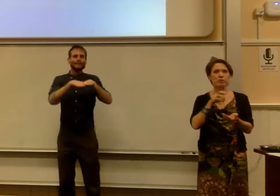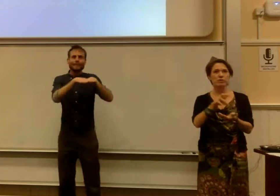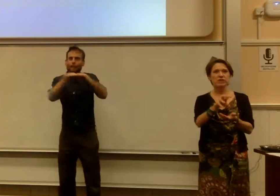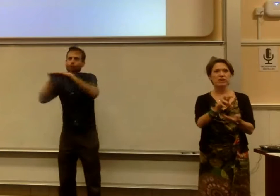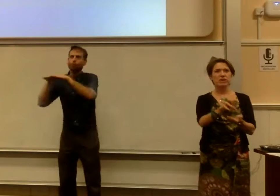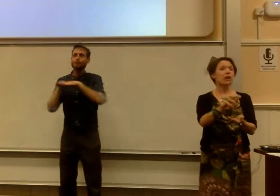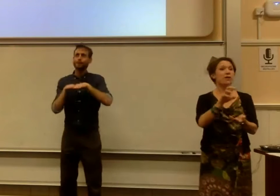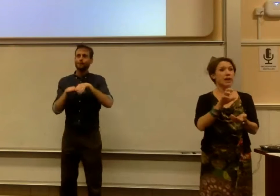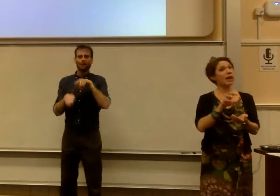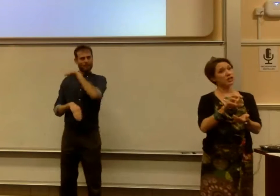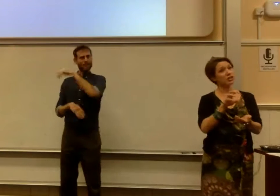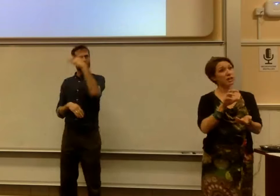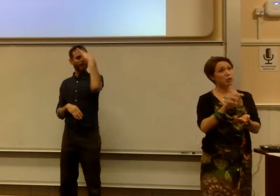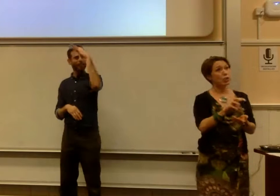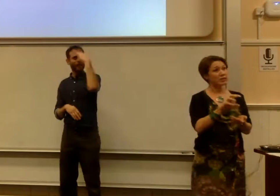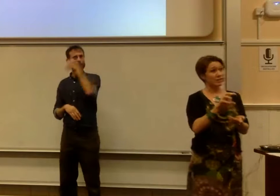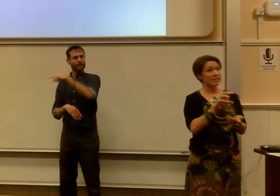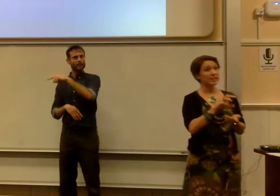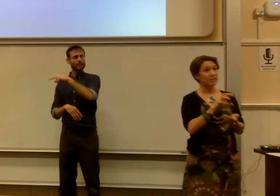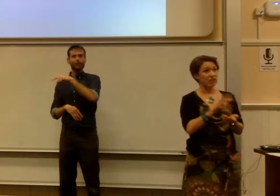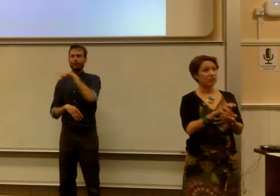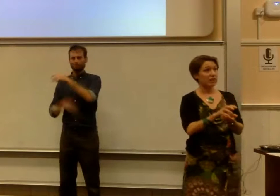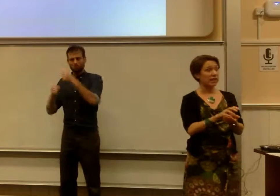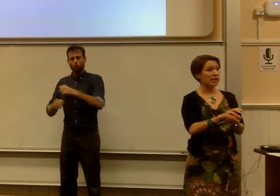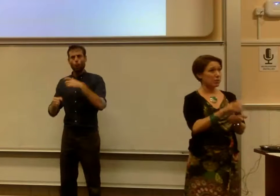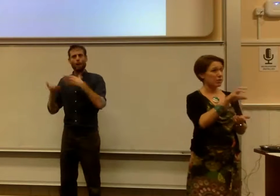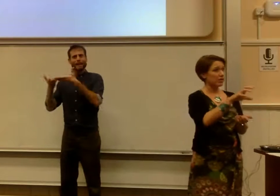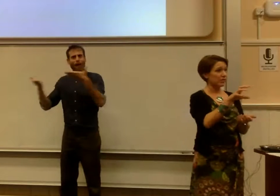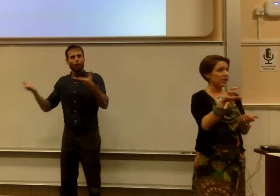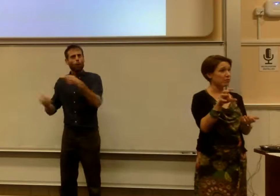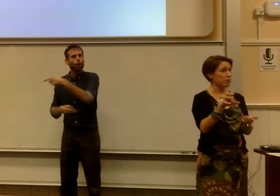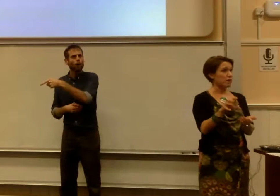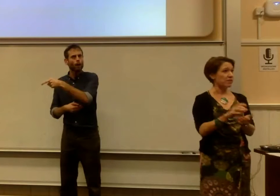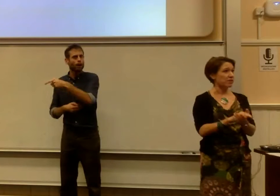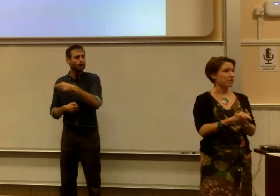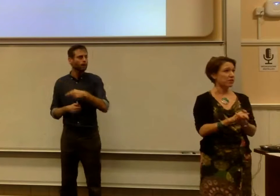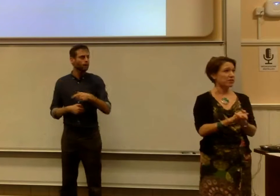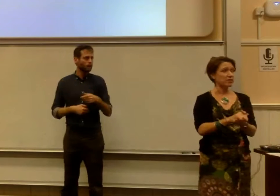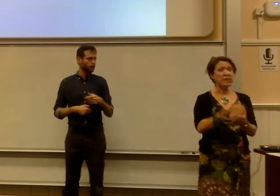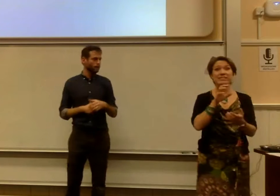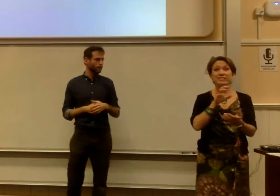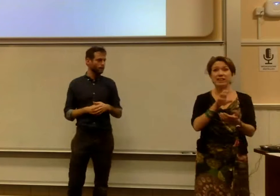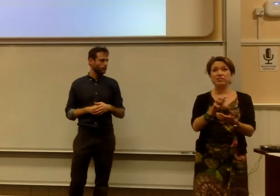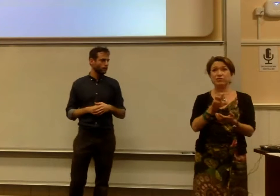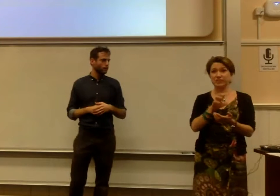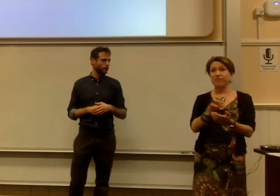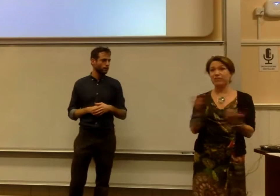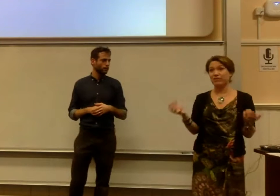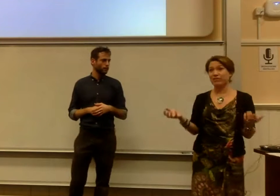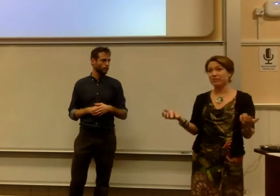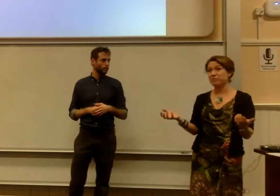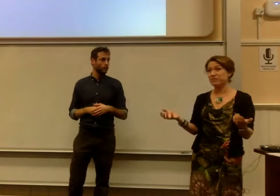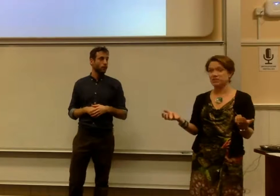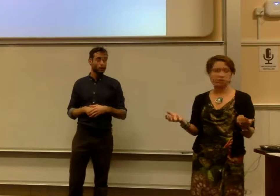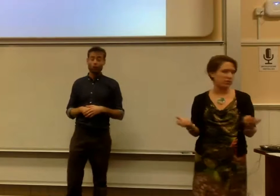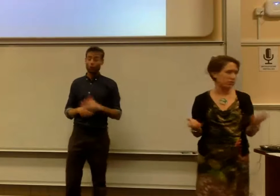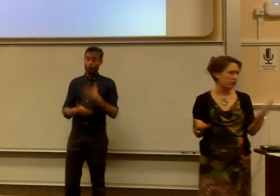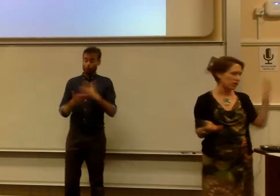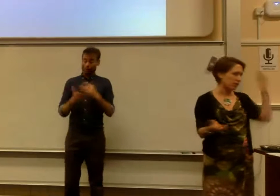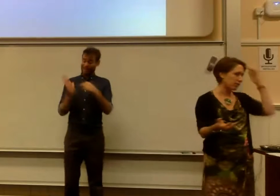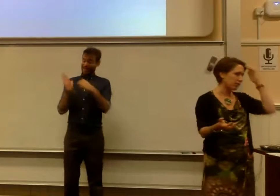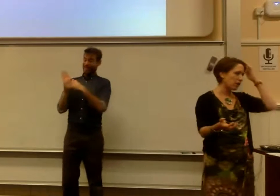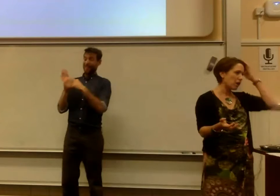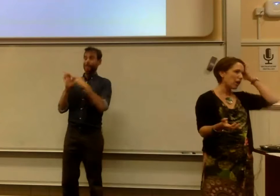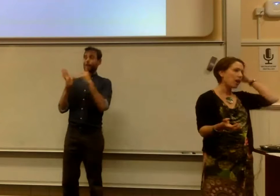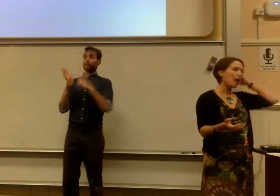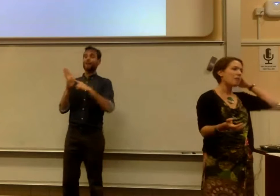So we would argue that actually equality generally, but in this case the BSL users, is essential to everything the government is trying to